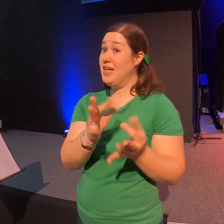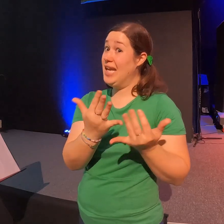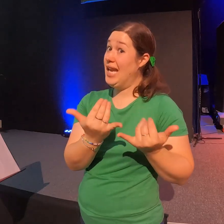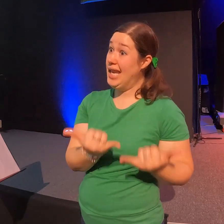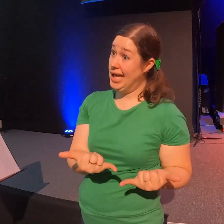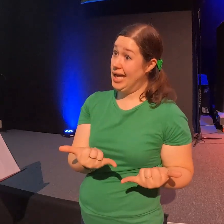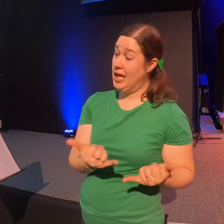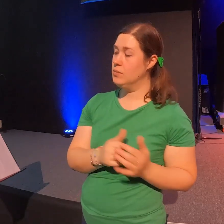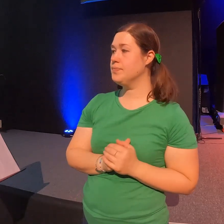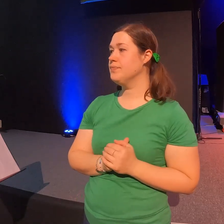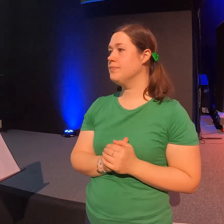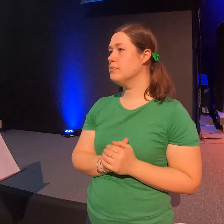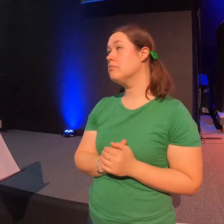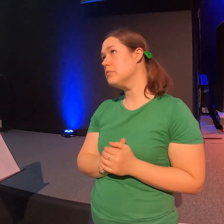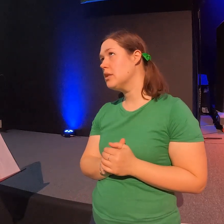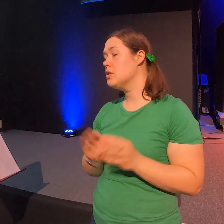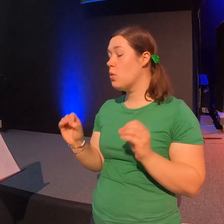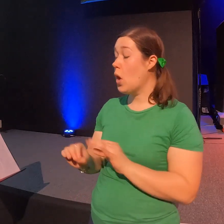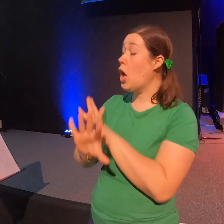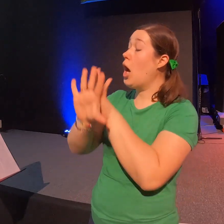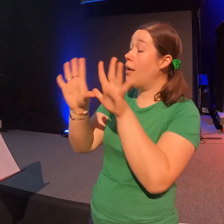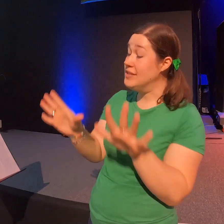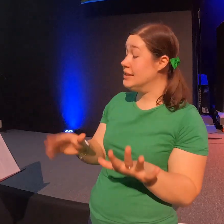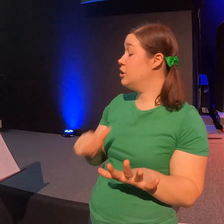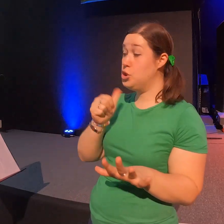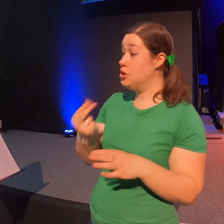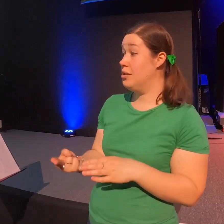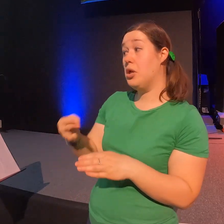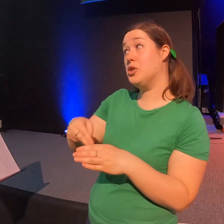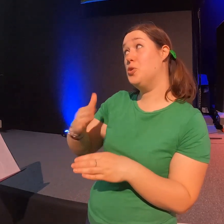Needless to say, she didn't join the church, okay?